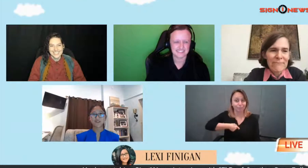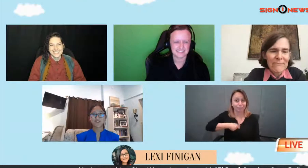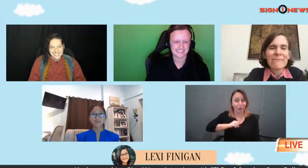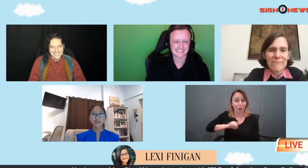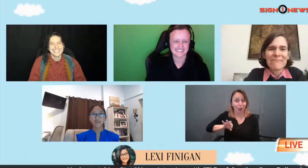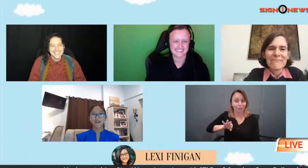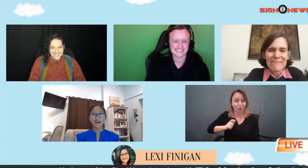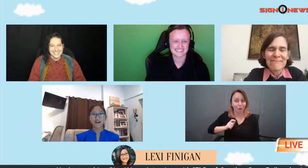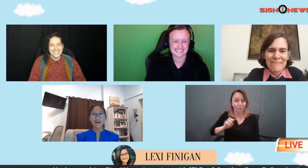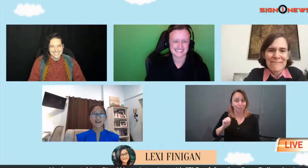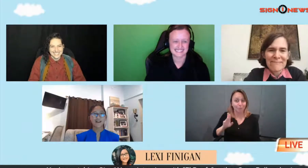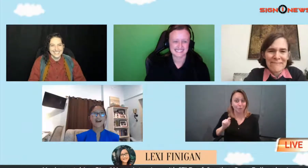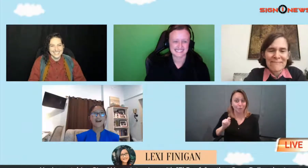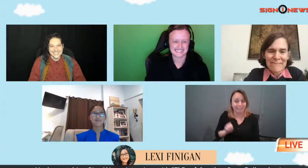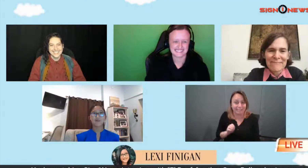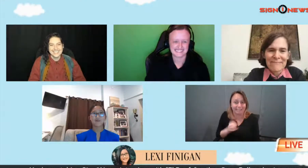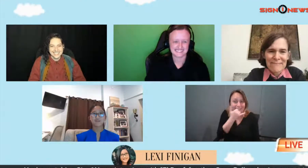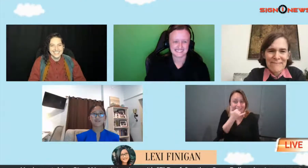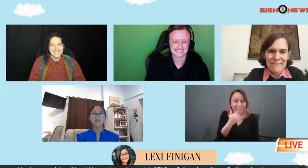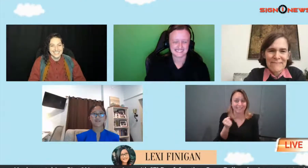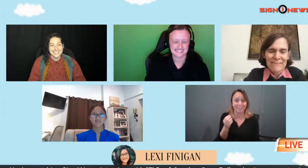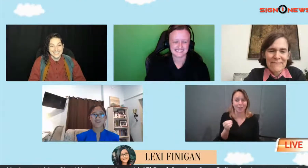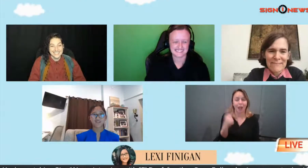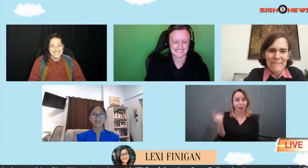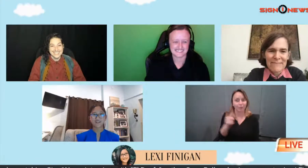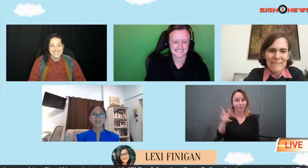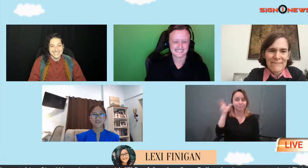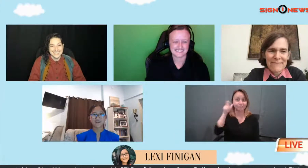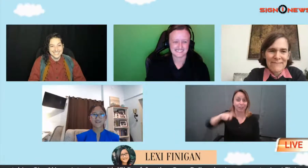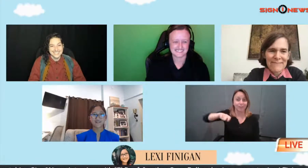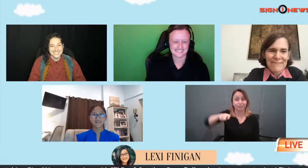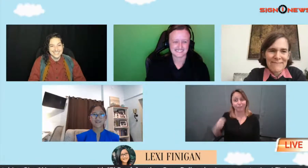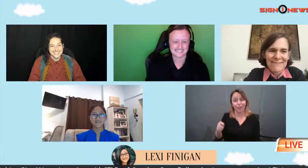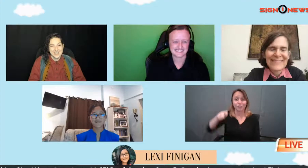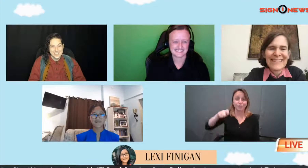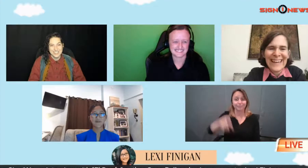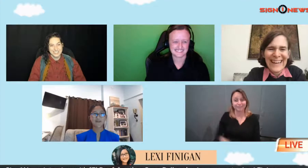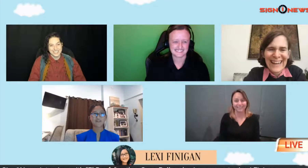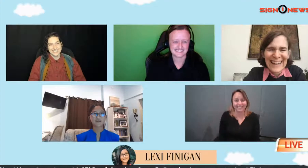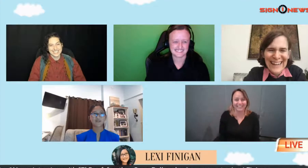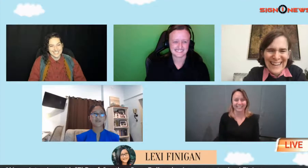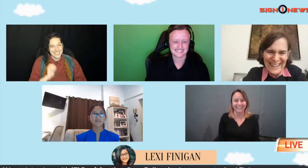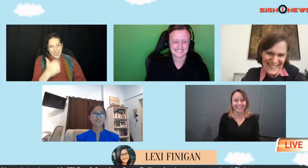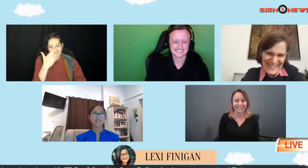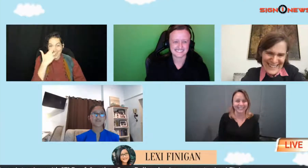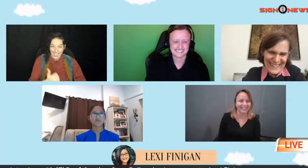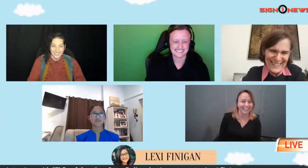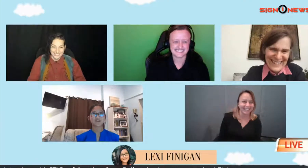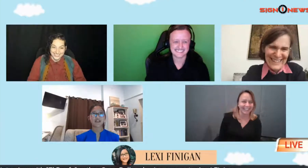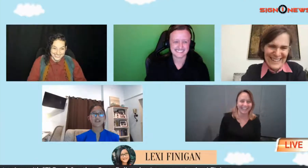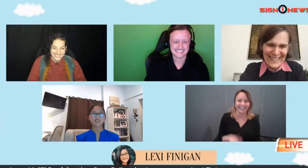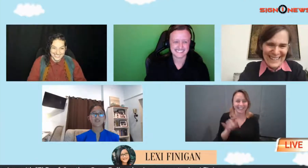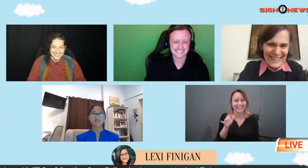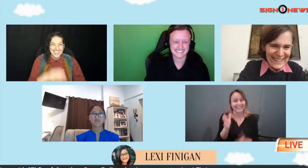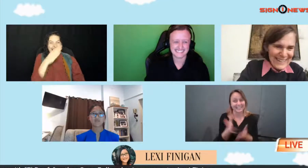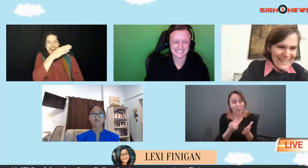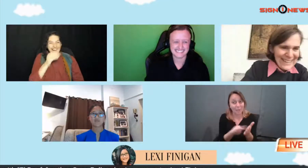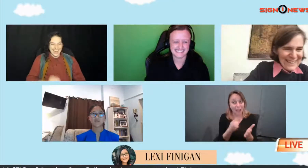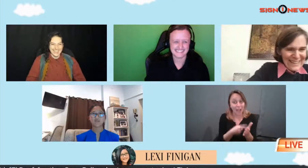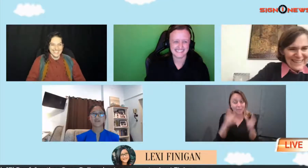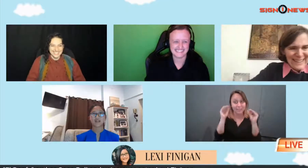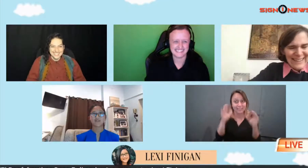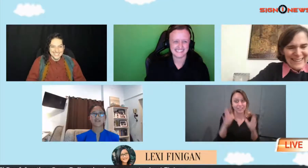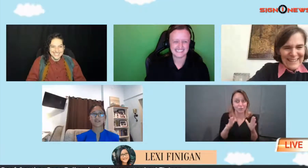microphone. So I would always hear the flushing. Or sometimes the teacher would forget